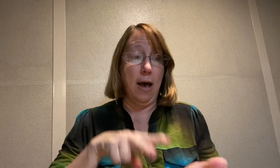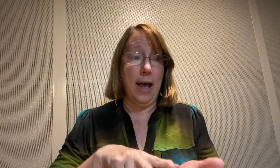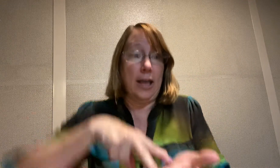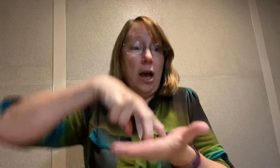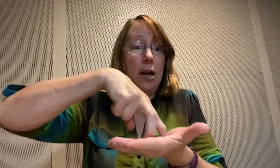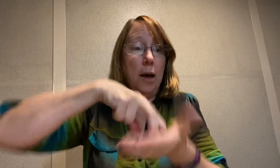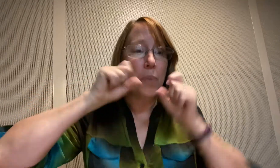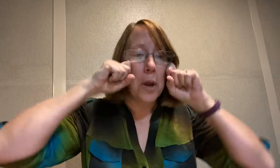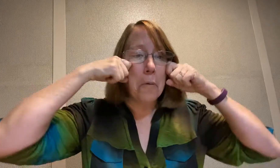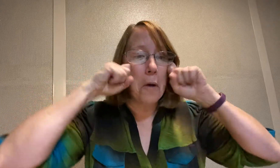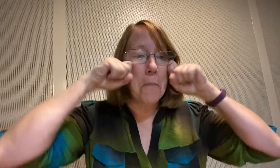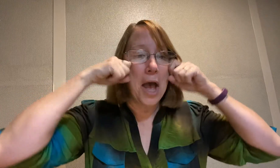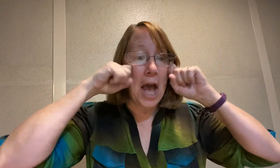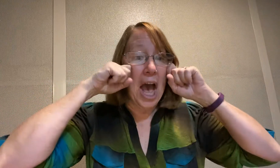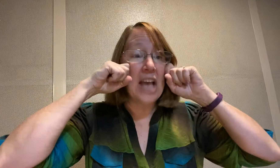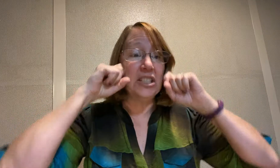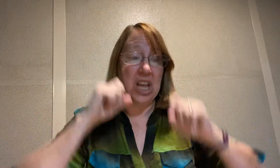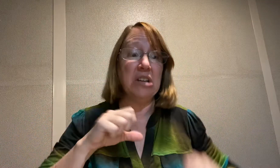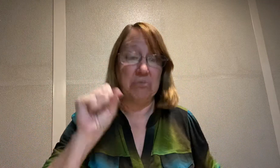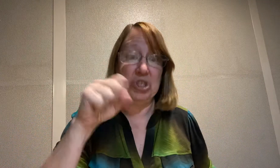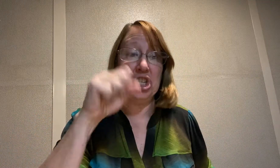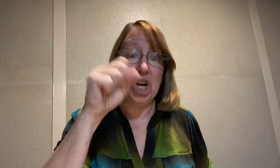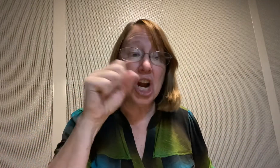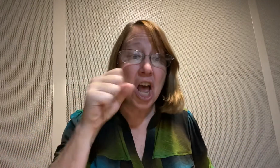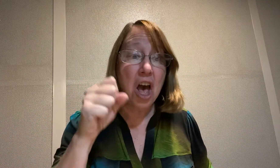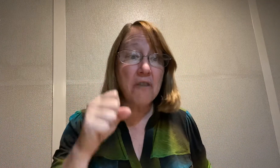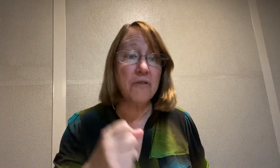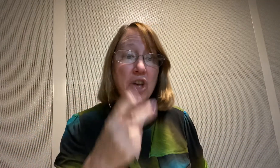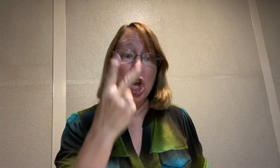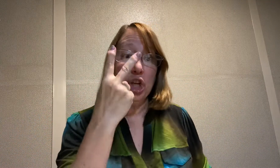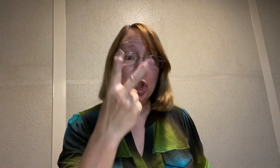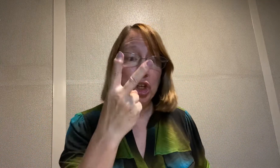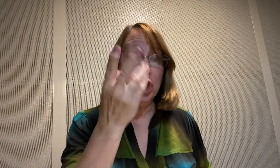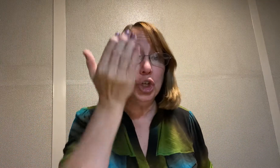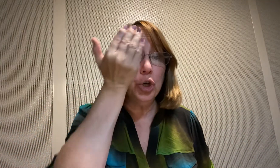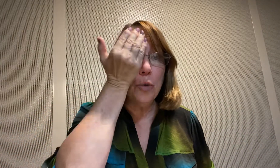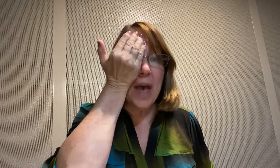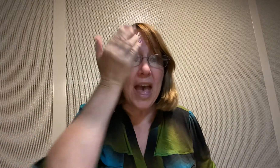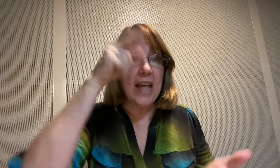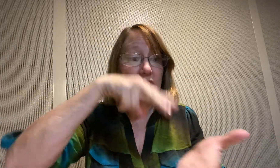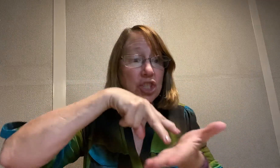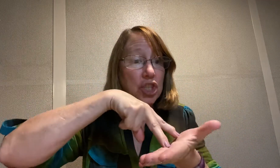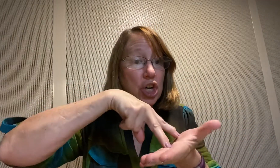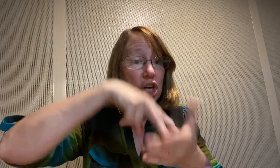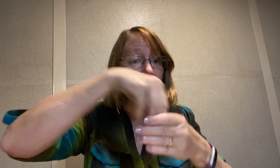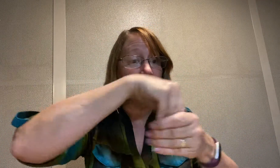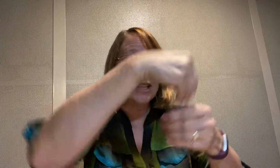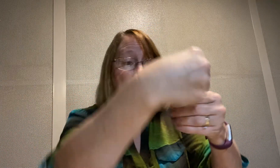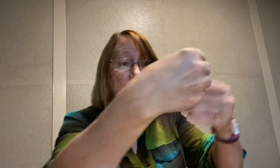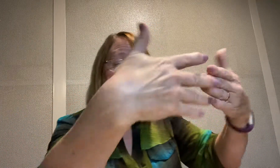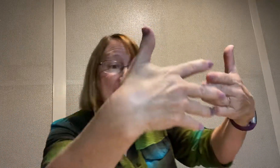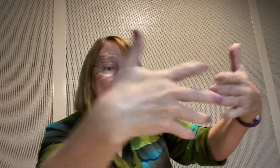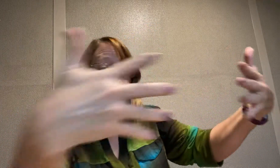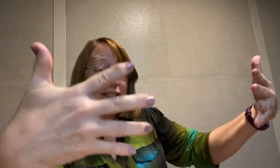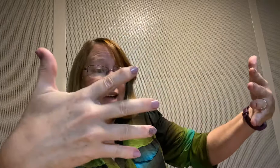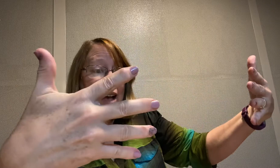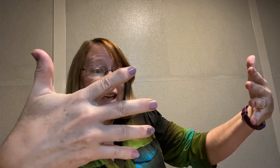I got up and rubbed my eyes, and sure enough, two men stood just outside the